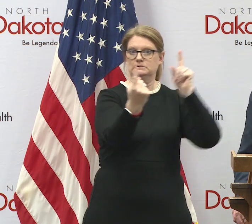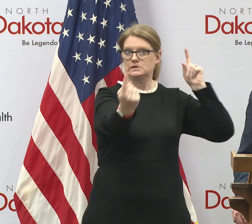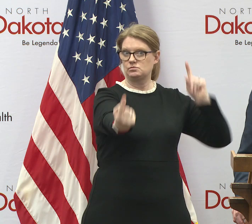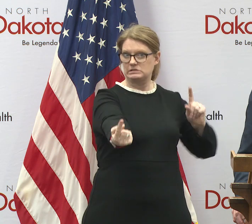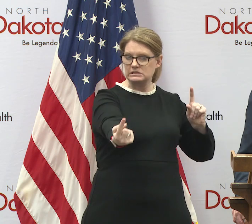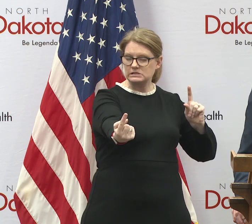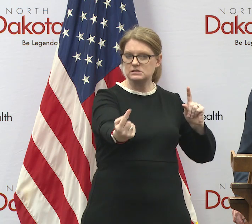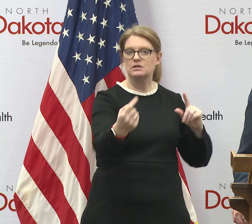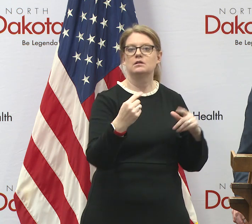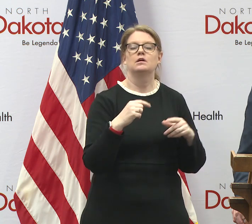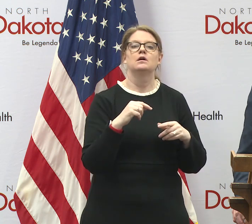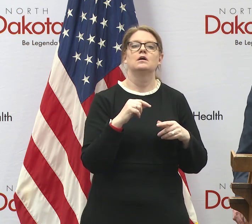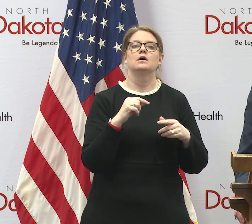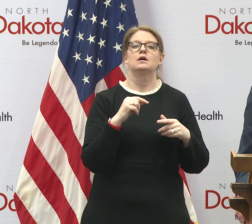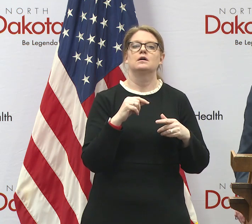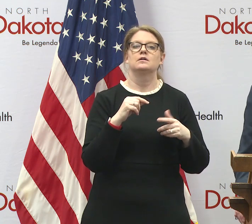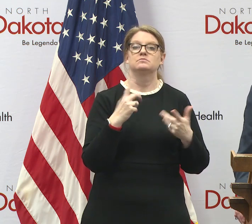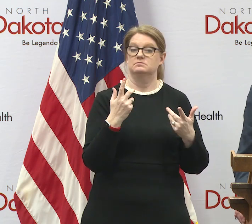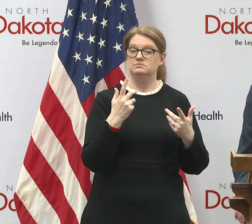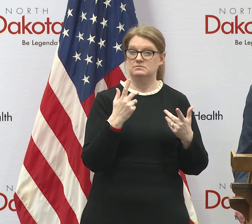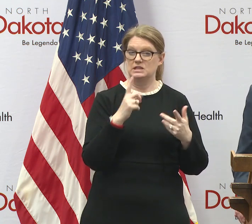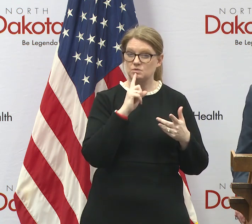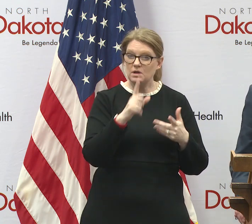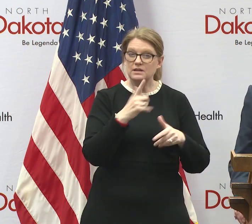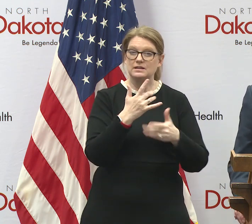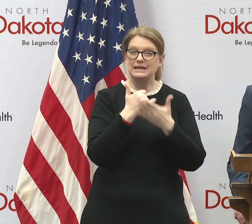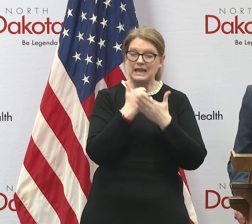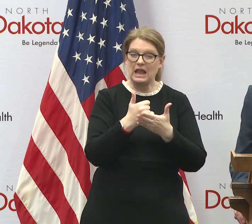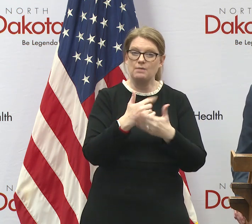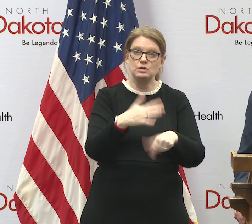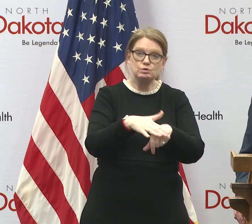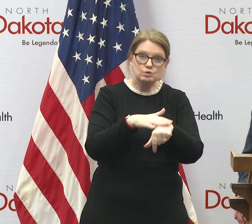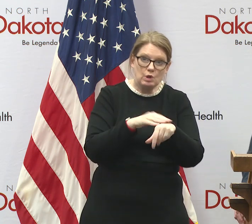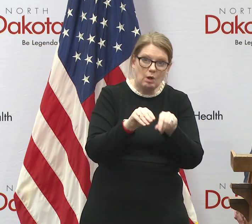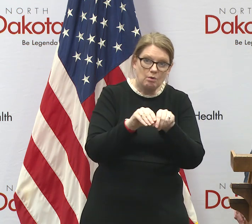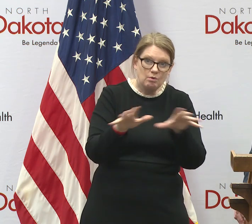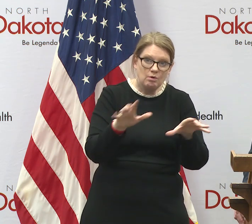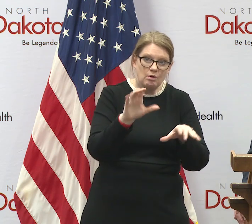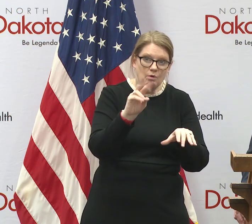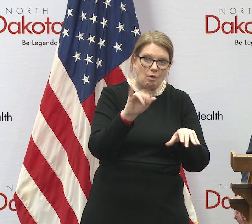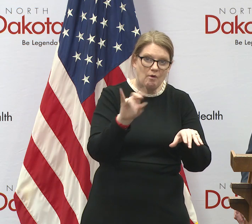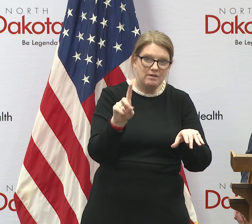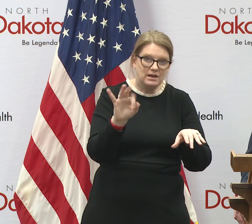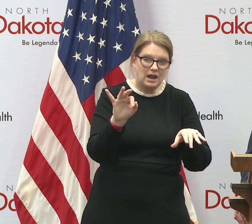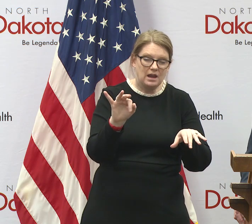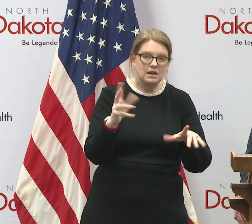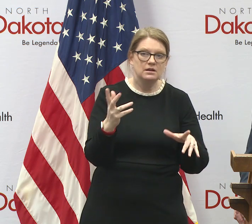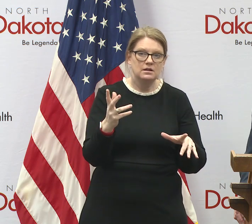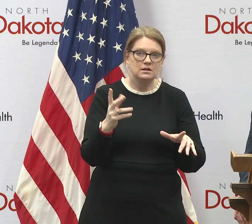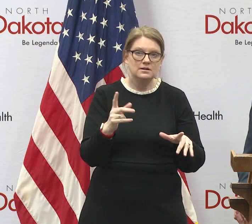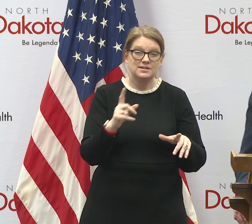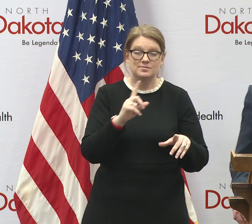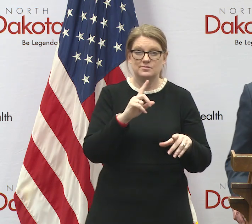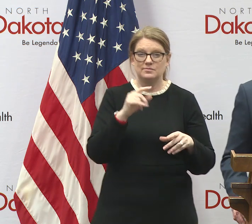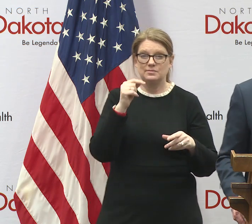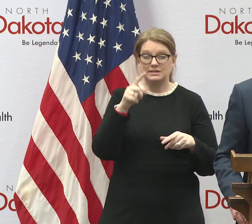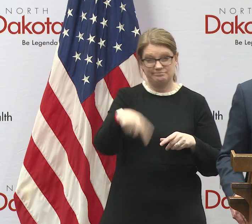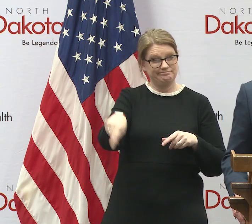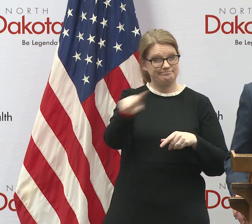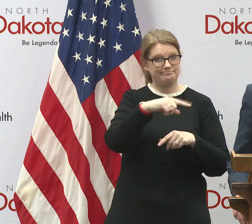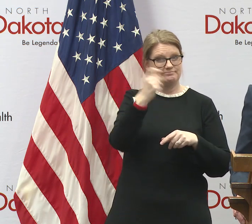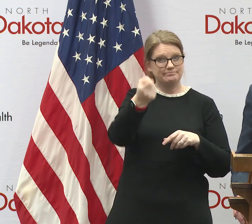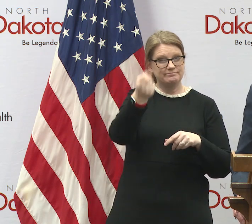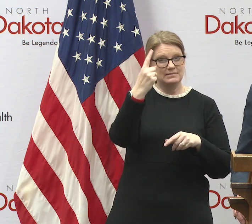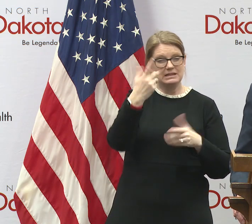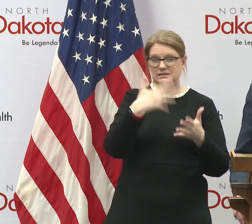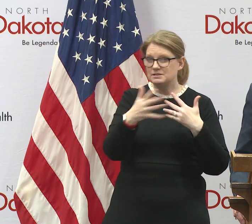distancing has helped slow the spread of COVID-19. But again, we want to make sure that everyone understands, regardless